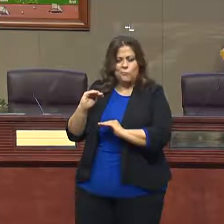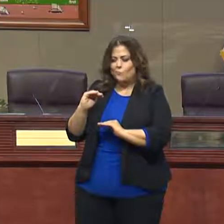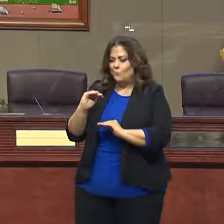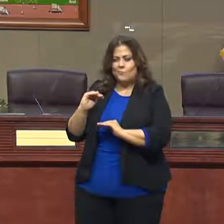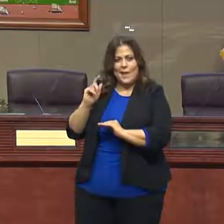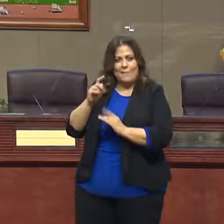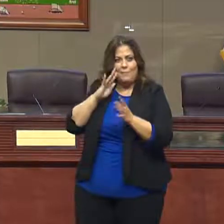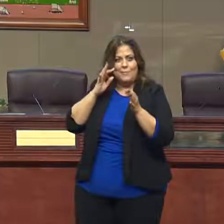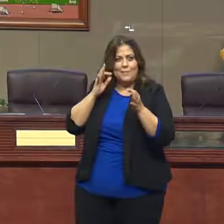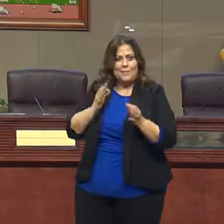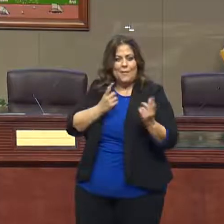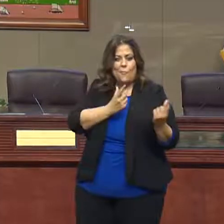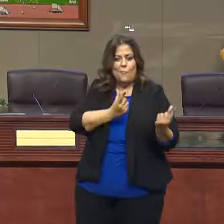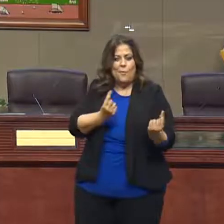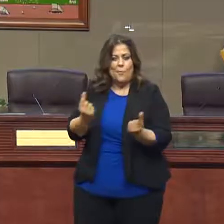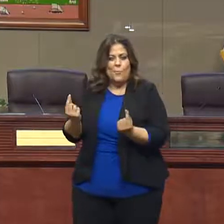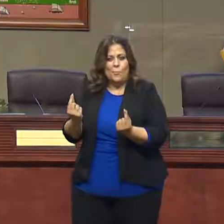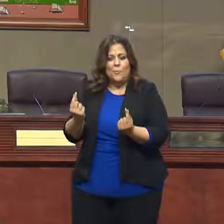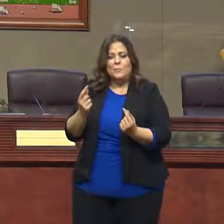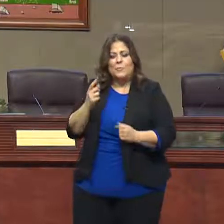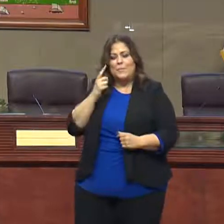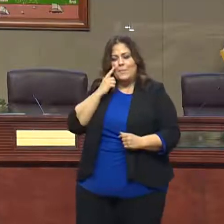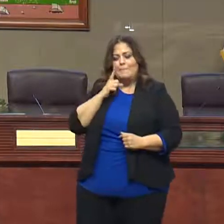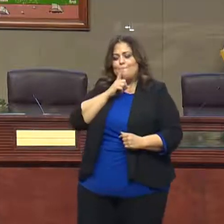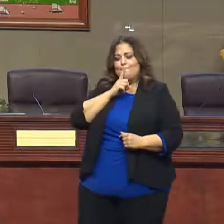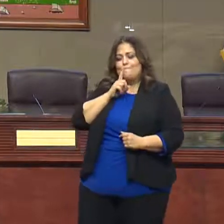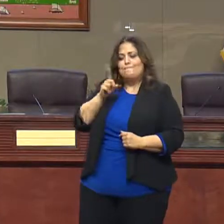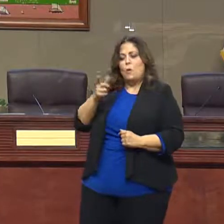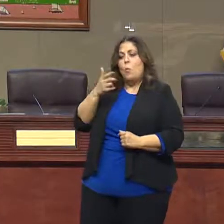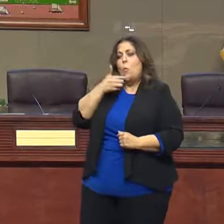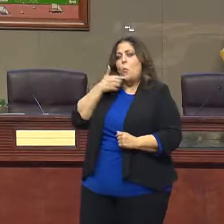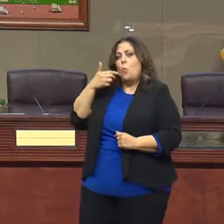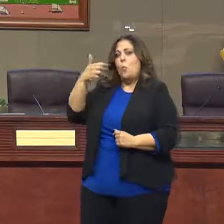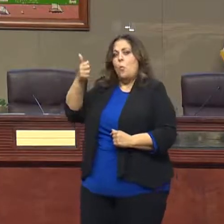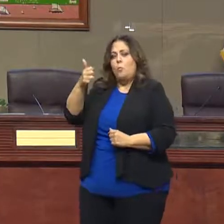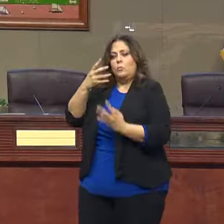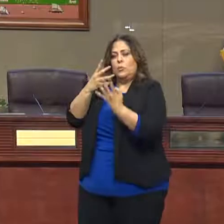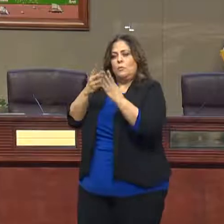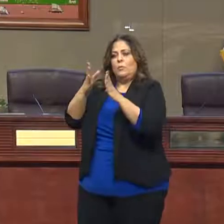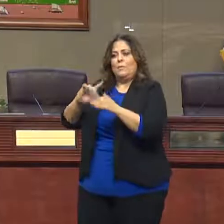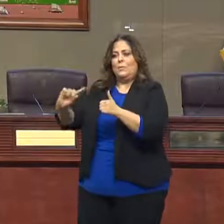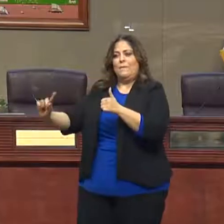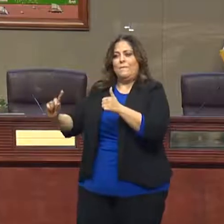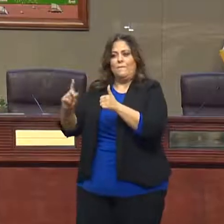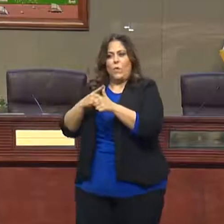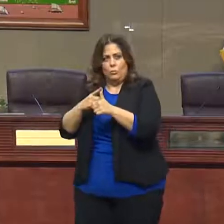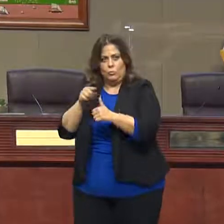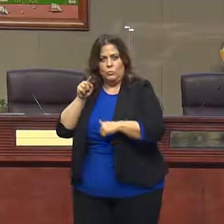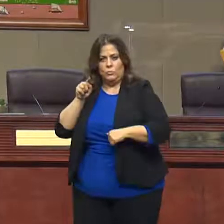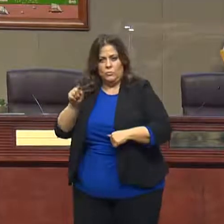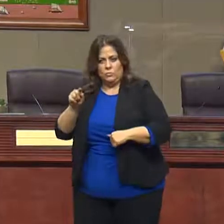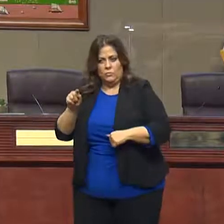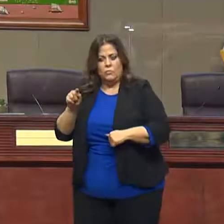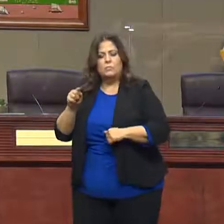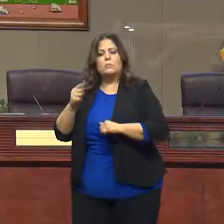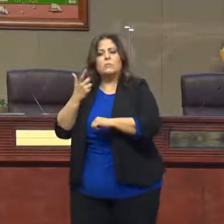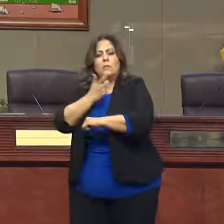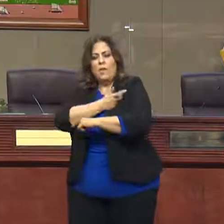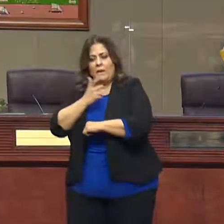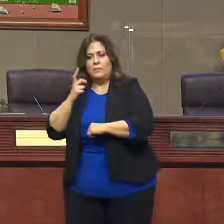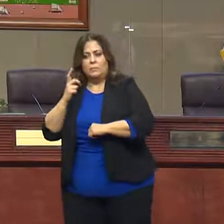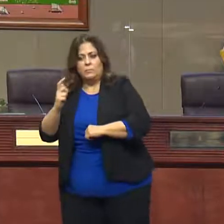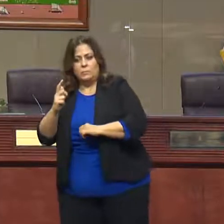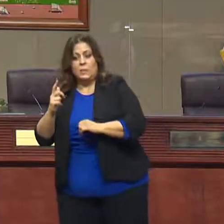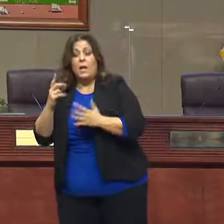provide the vaccine to the older inmates first. We started there, and now we're making